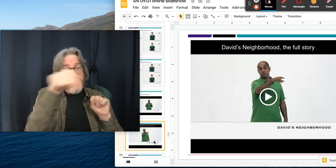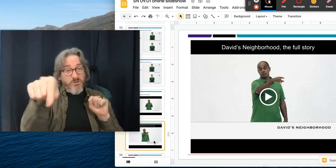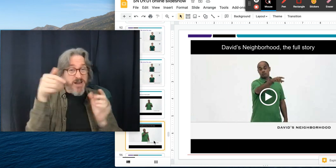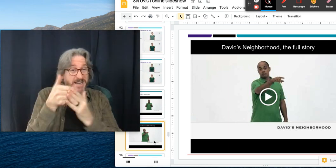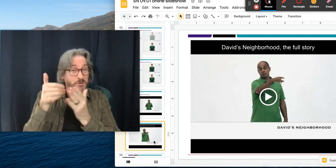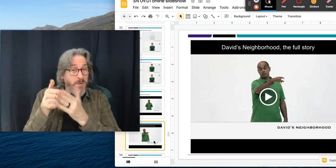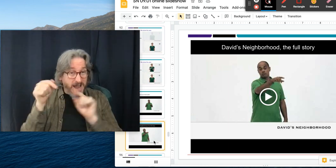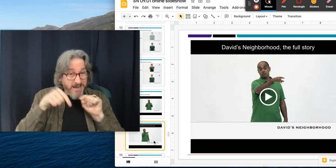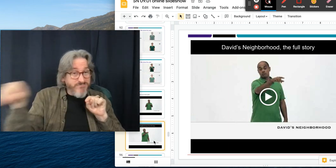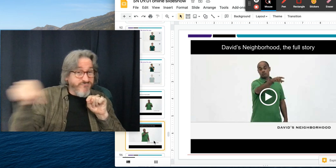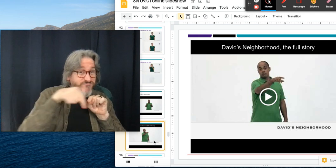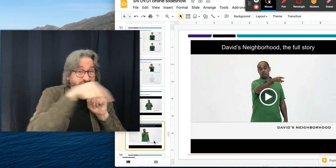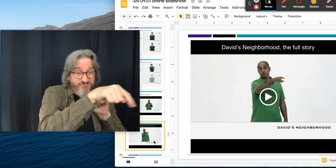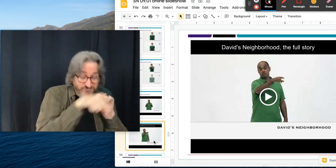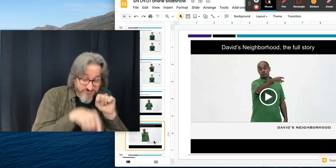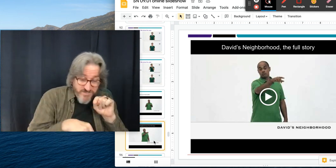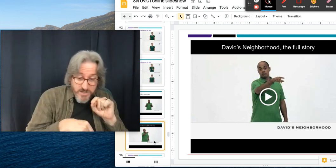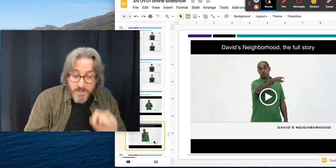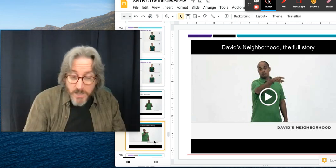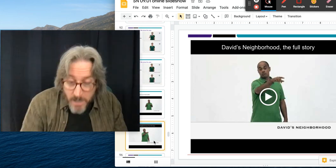These things are right nearby.